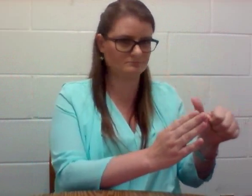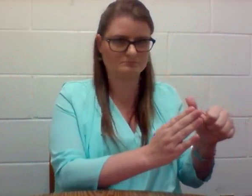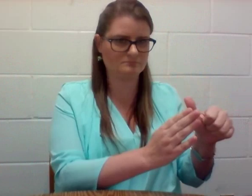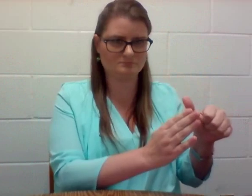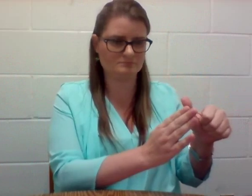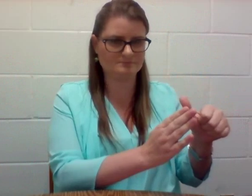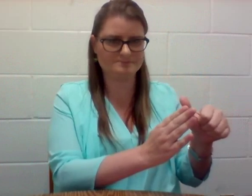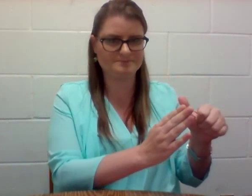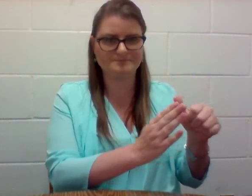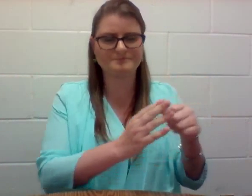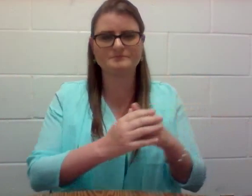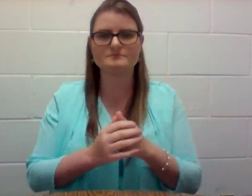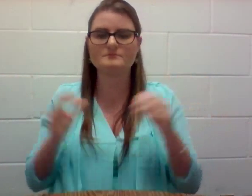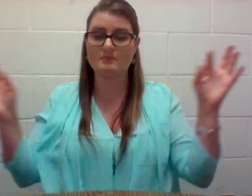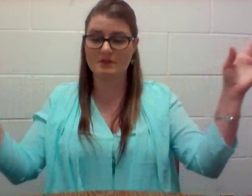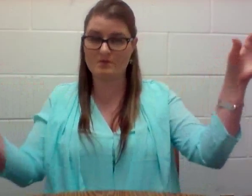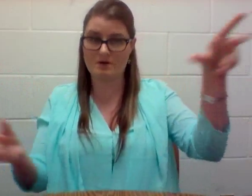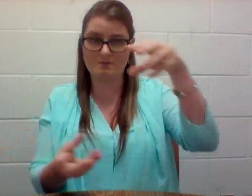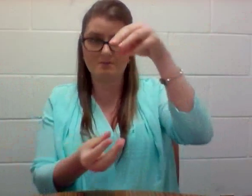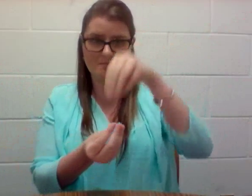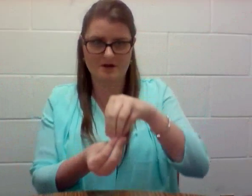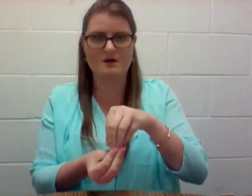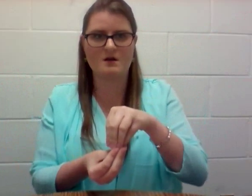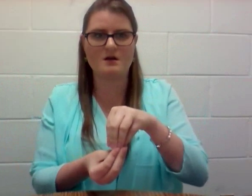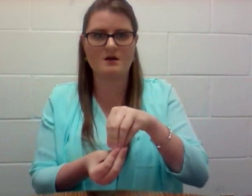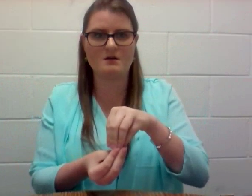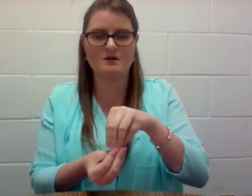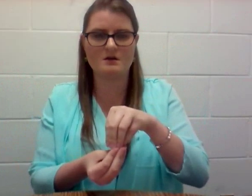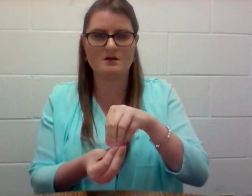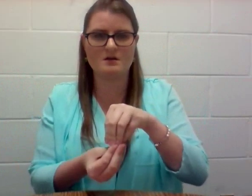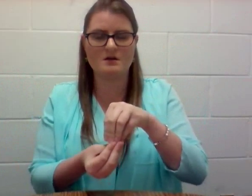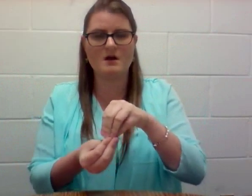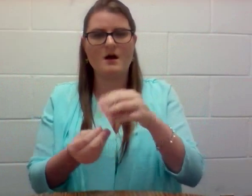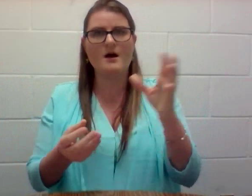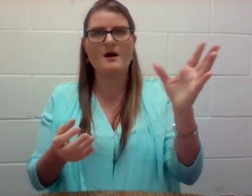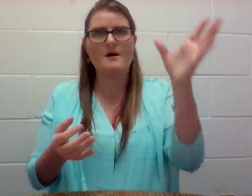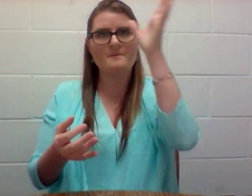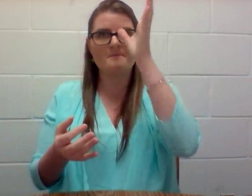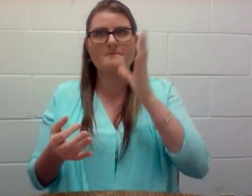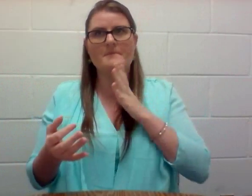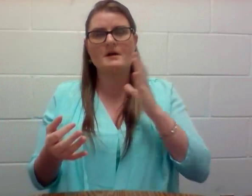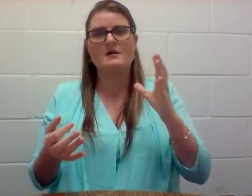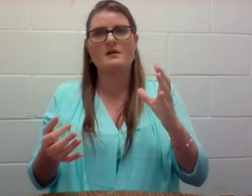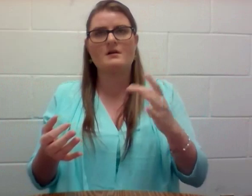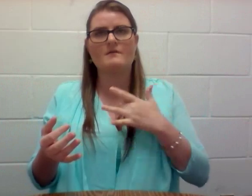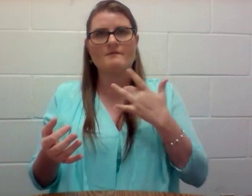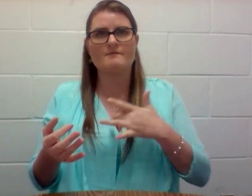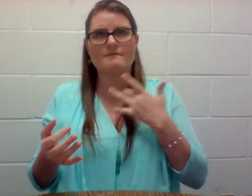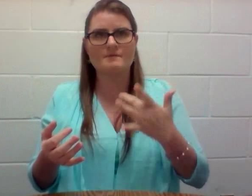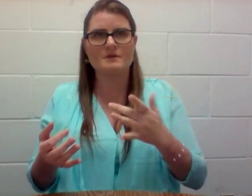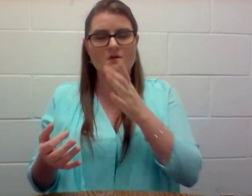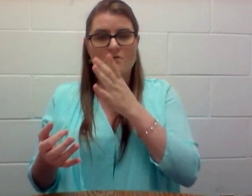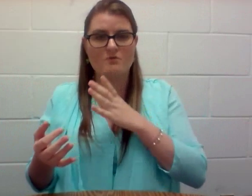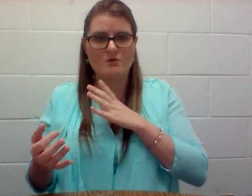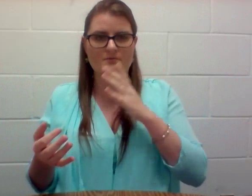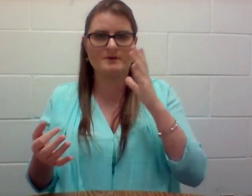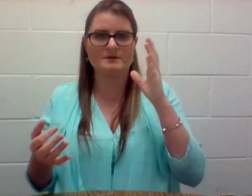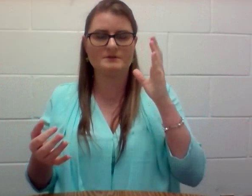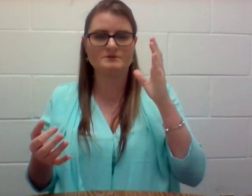general, I think, to be non-personal, or men and women won't flourish, I don't